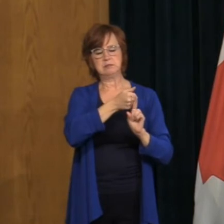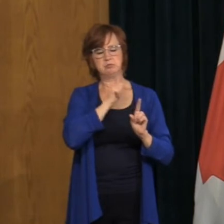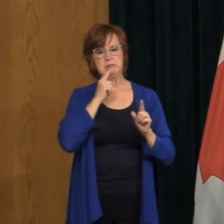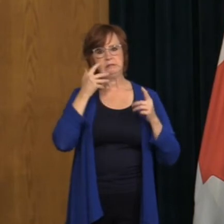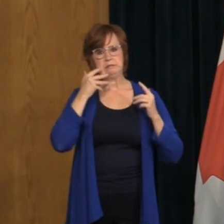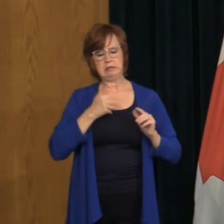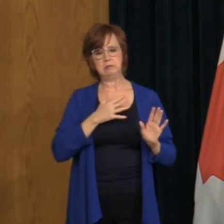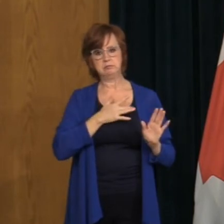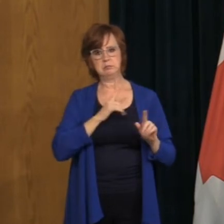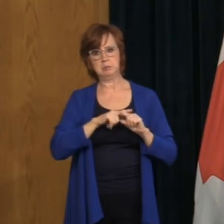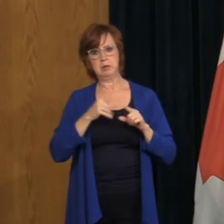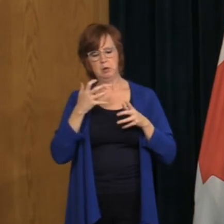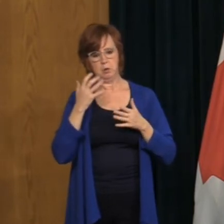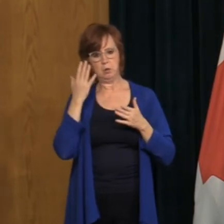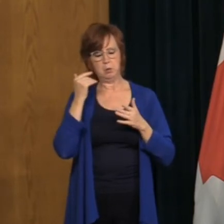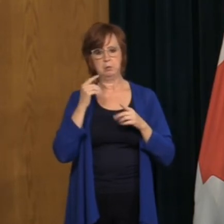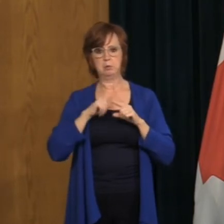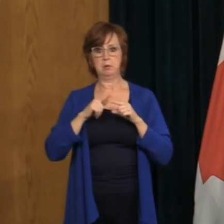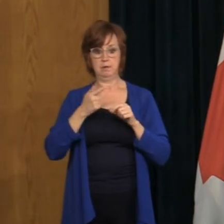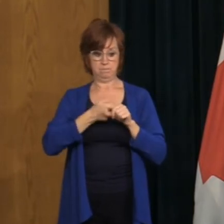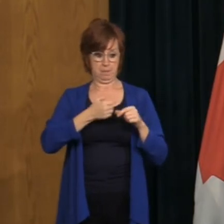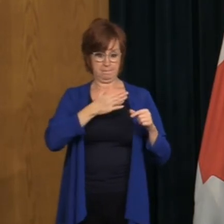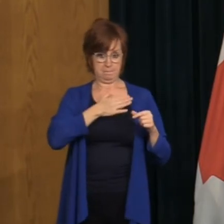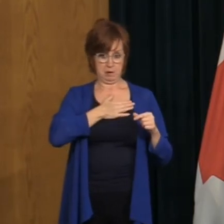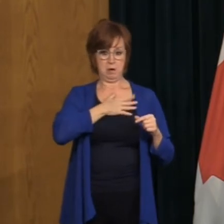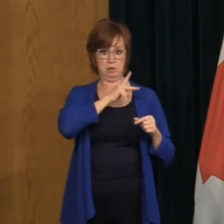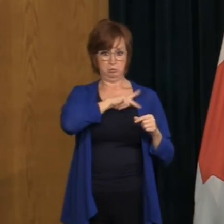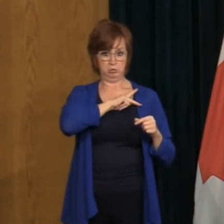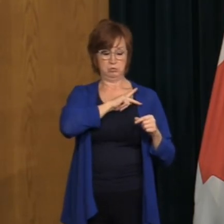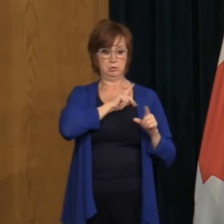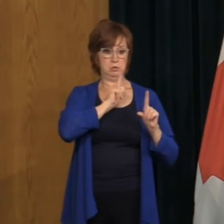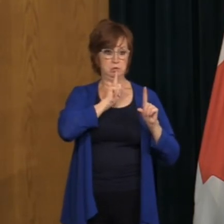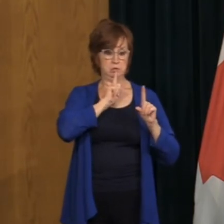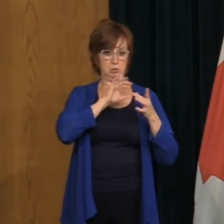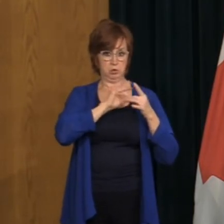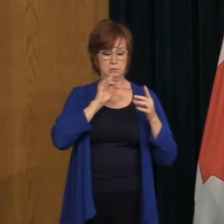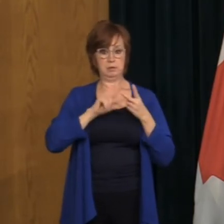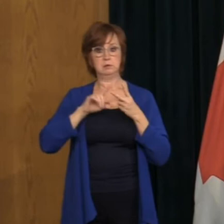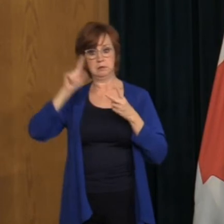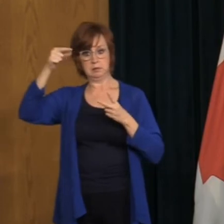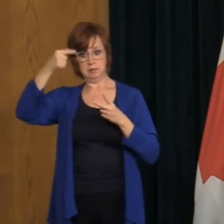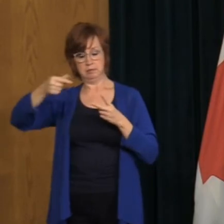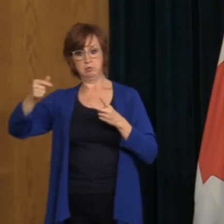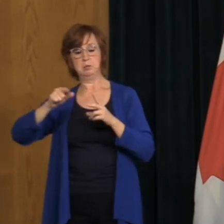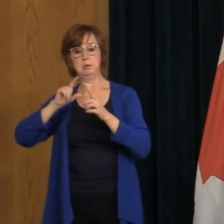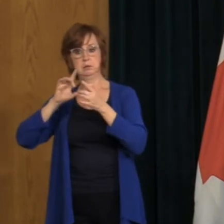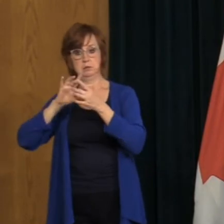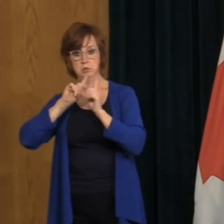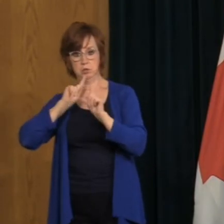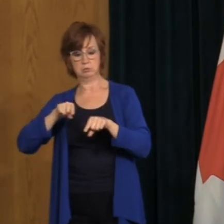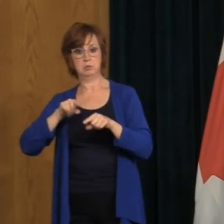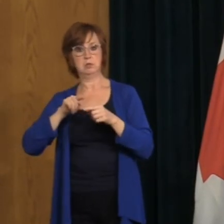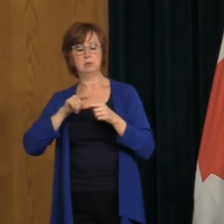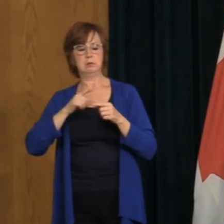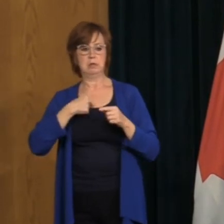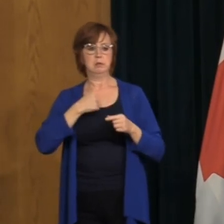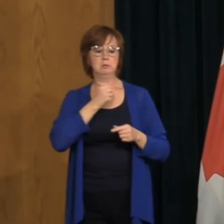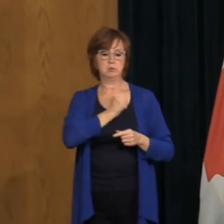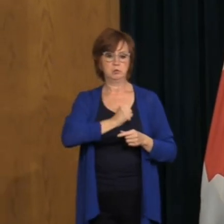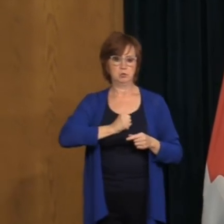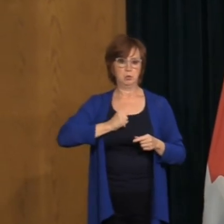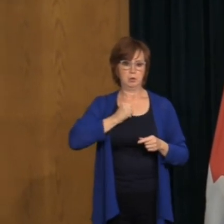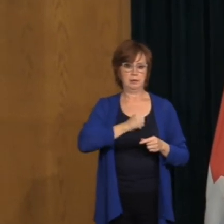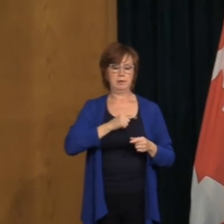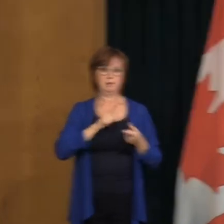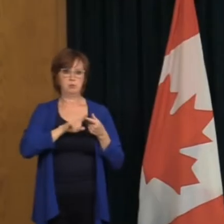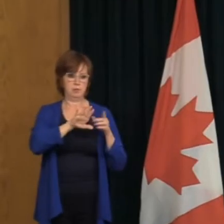myself, my most sincere condolences to the family and friends. We'll take our next question on the line.